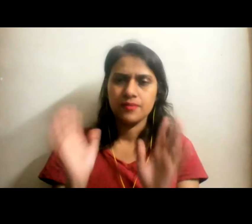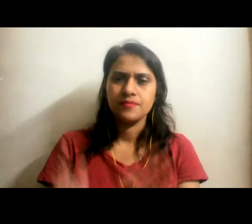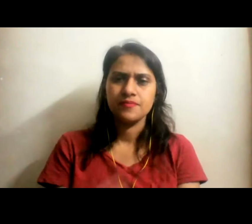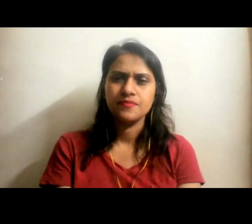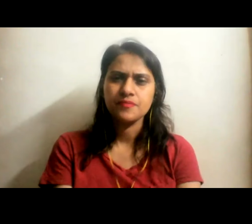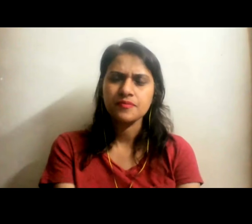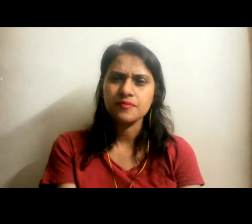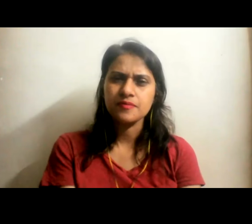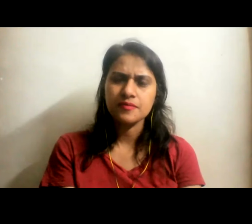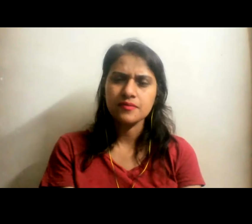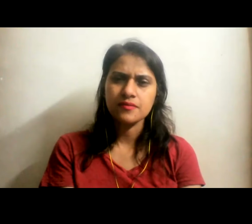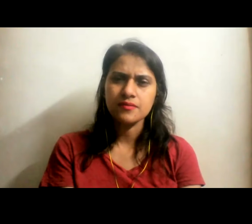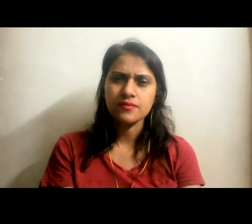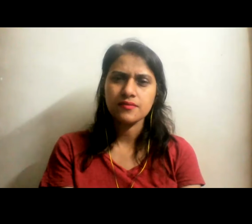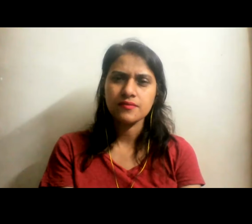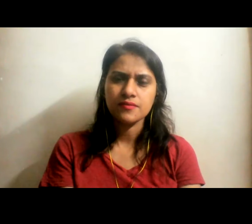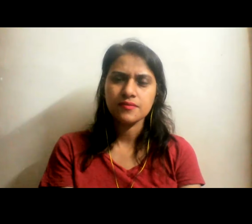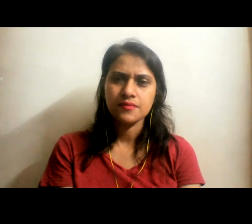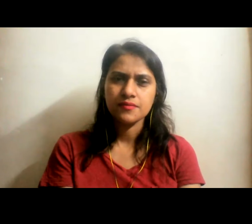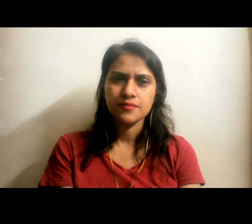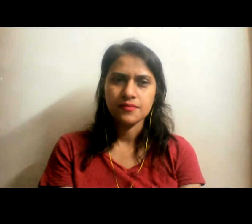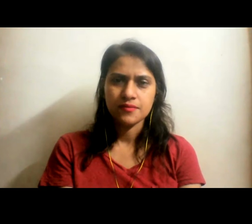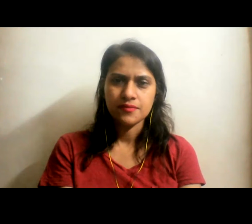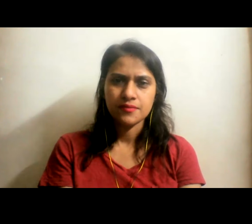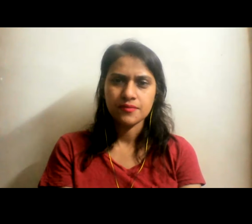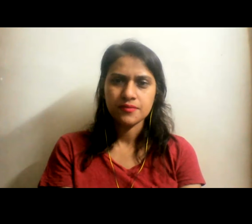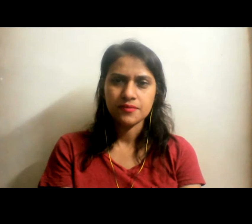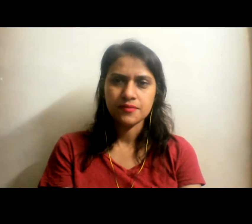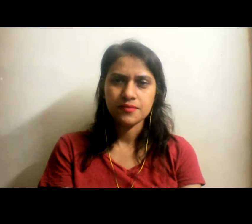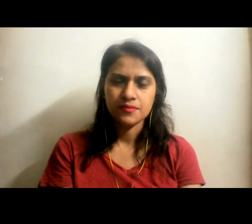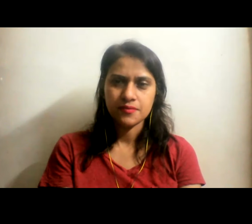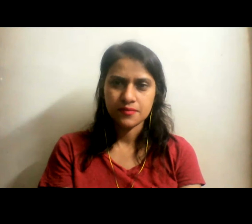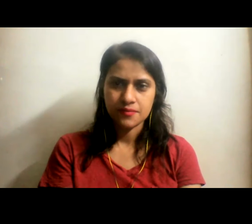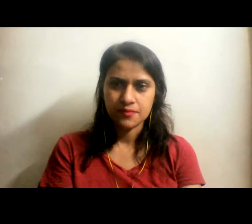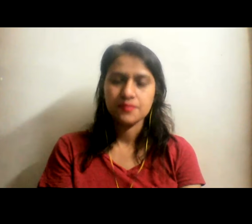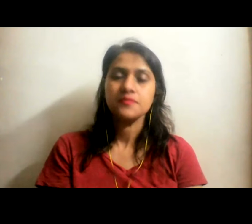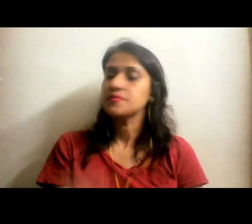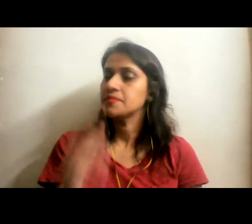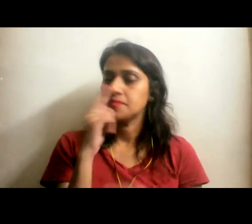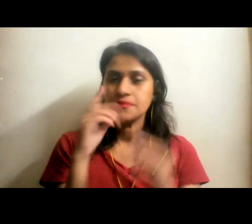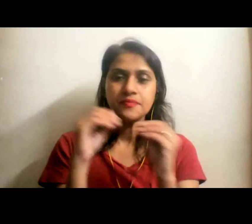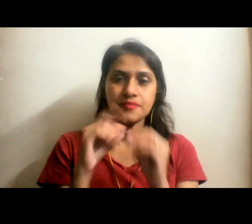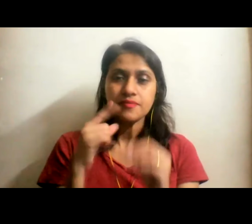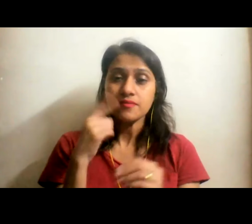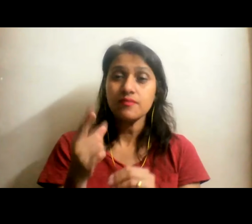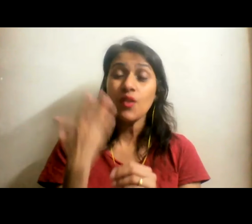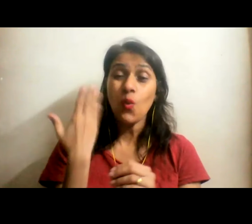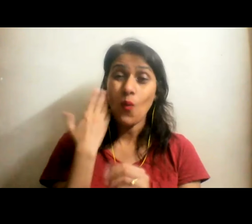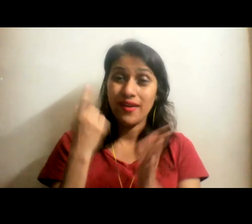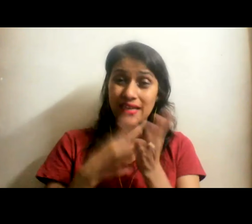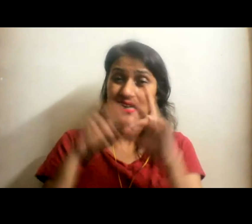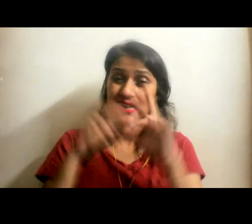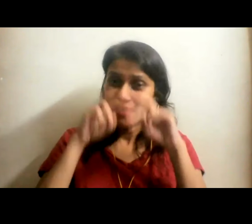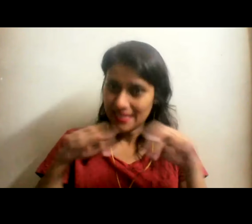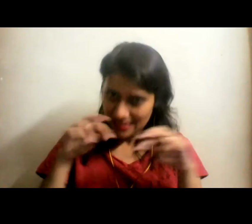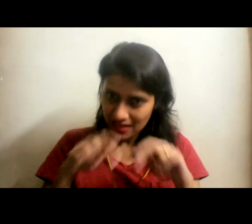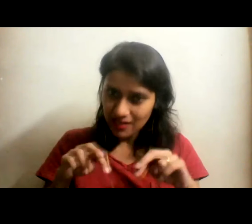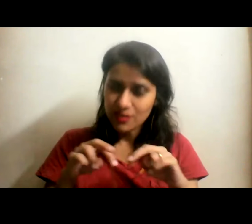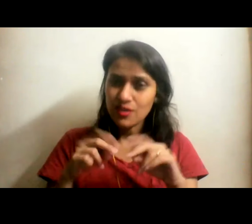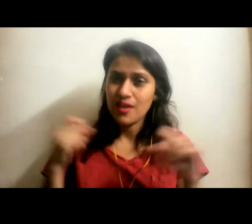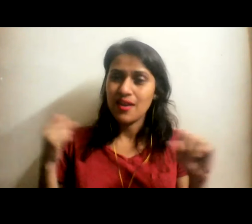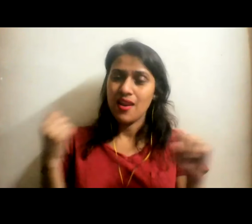Satyam, actually here, see, when I say explanatory in a research, it's more related